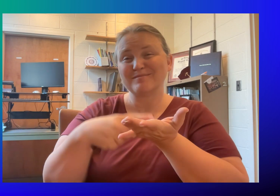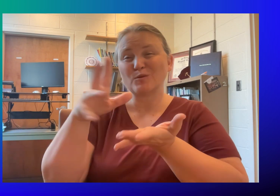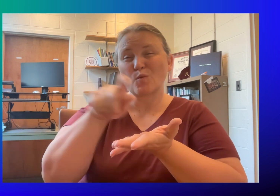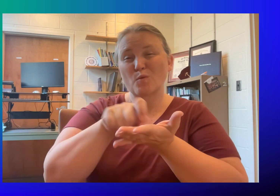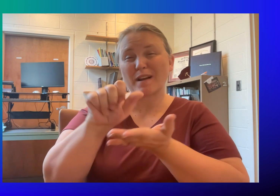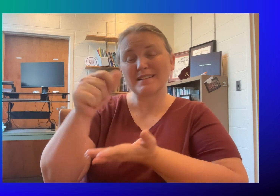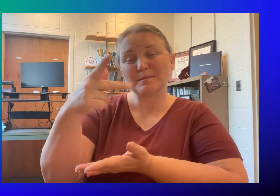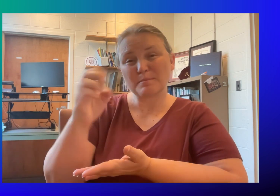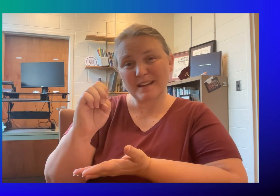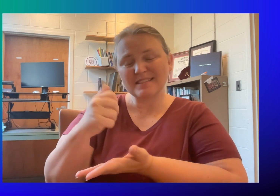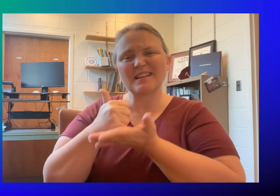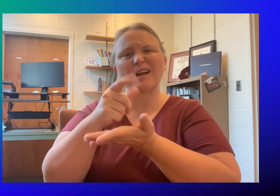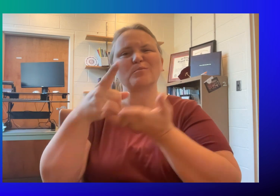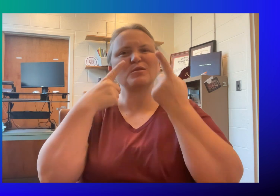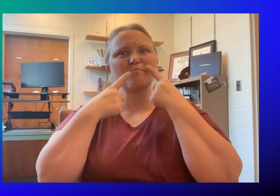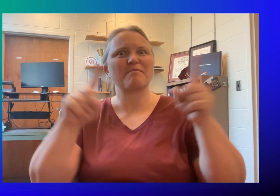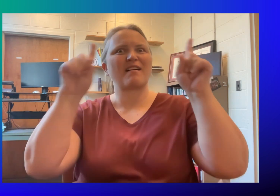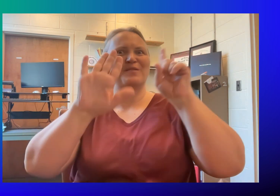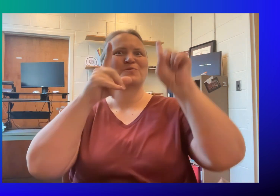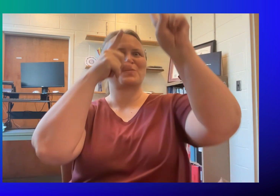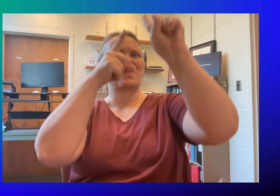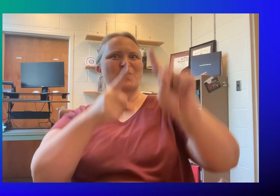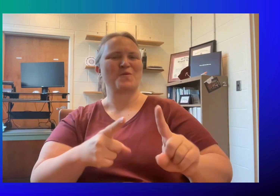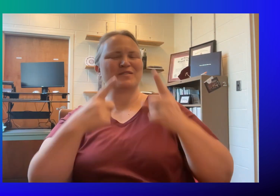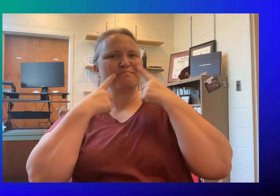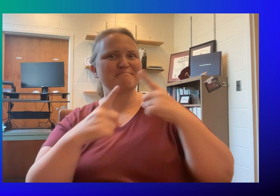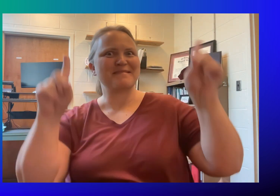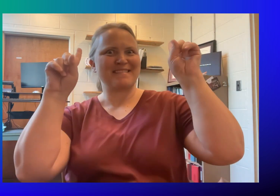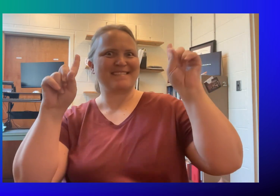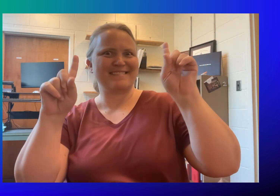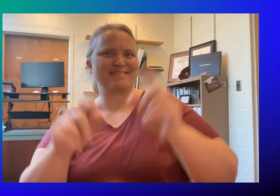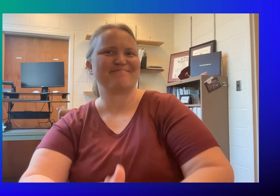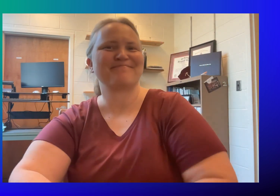writing space to help you achieve your writing goals.